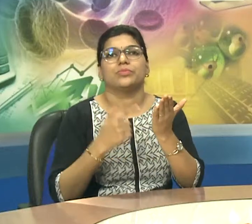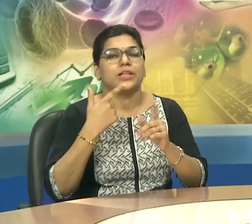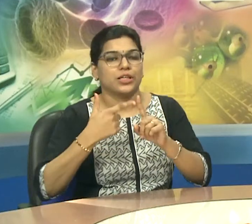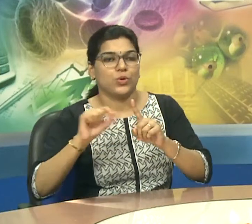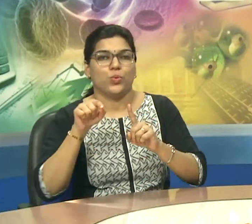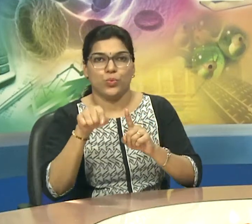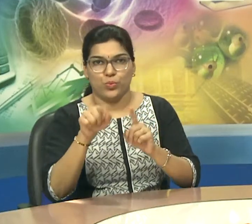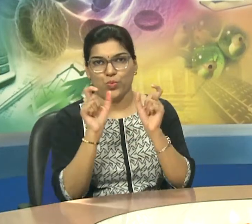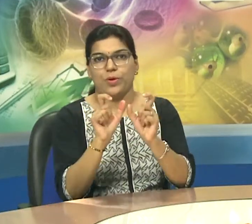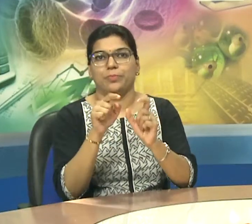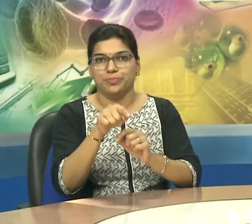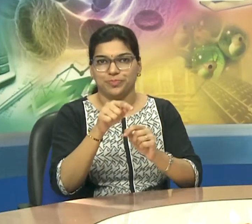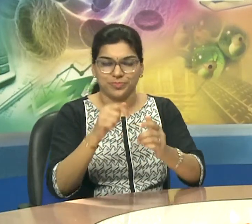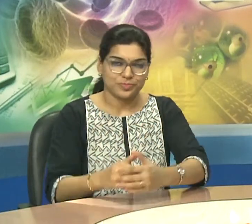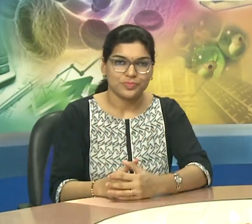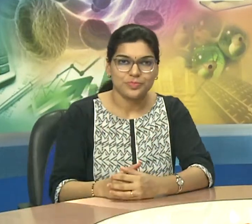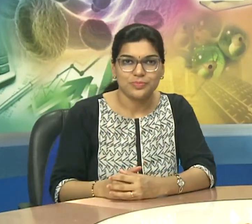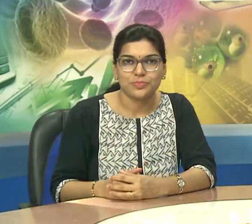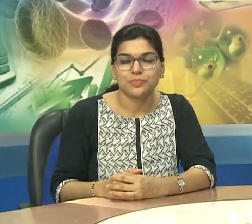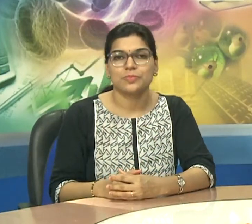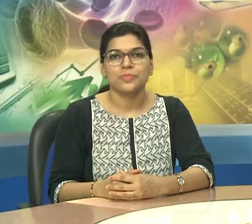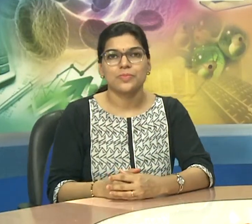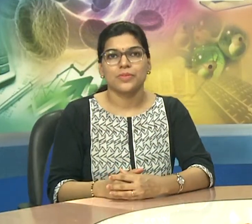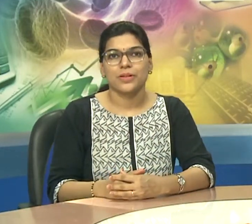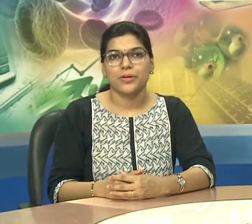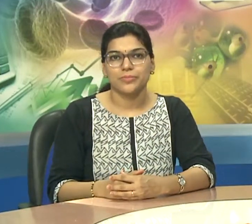So, in that case we use ought to.